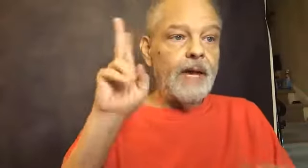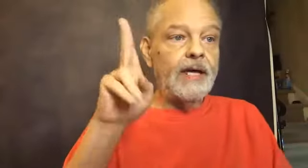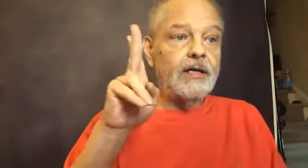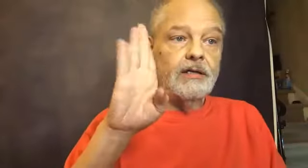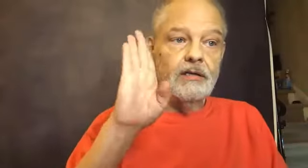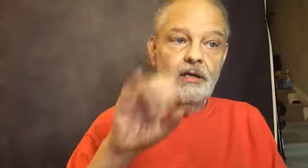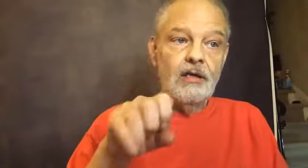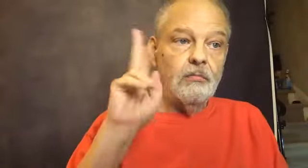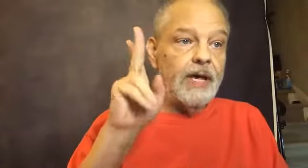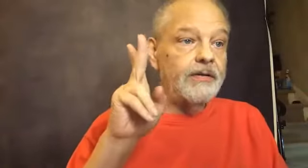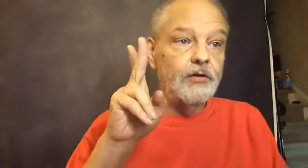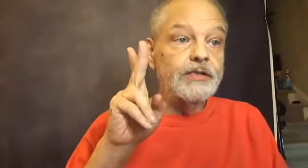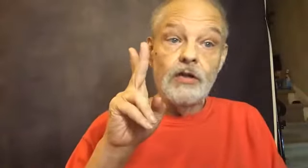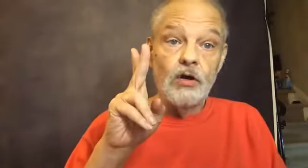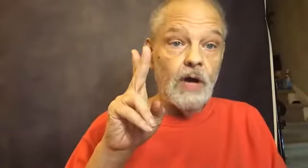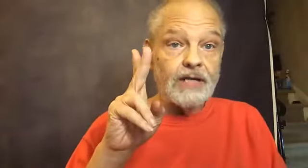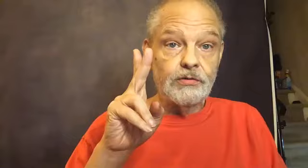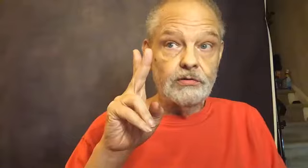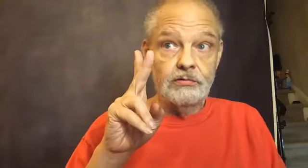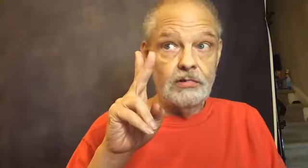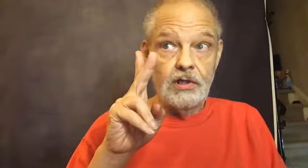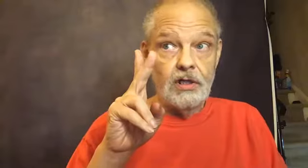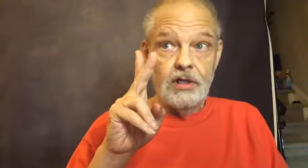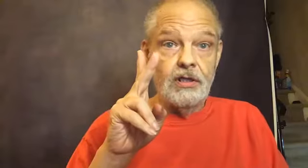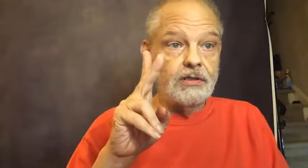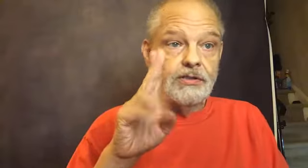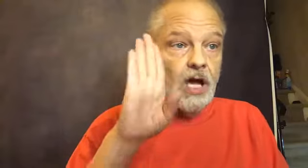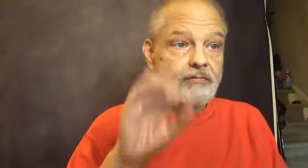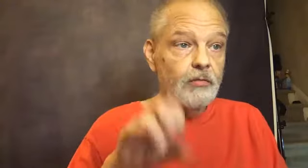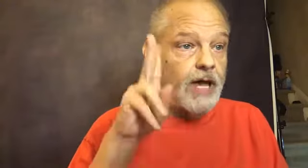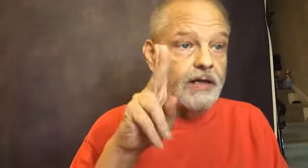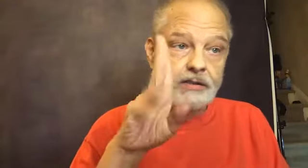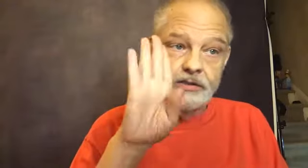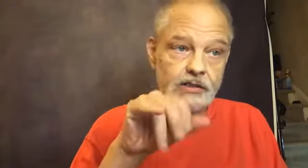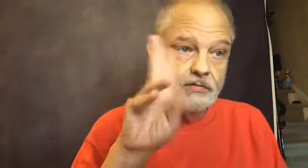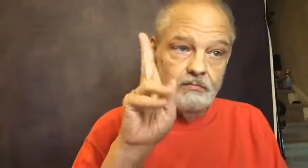Bank, there is no actual sign for bank. It's just